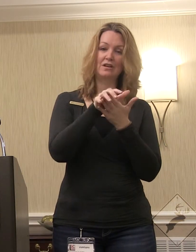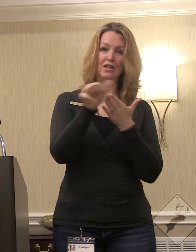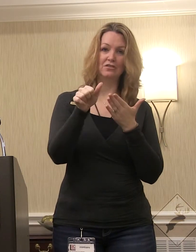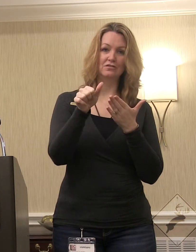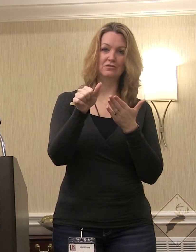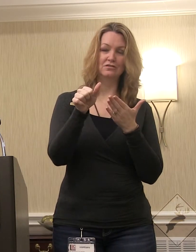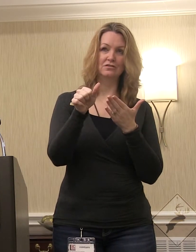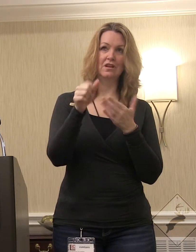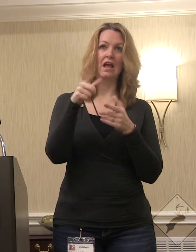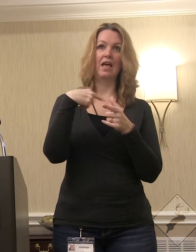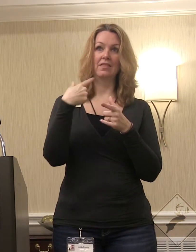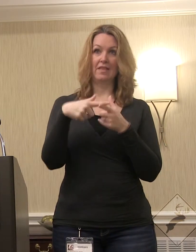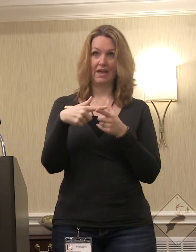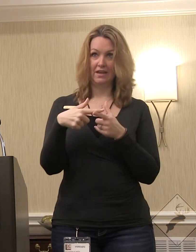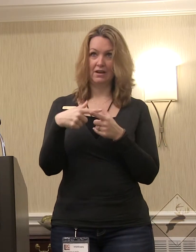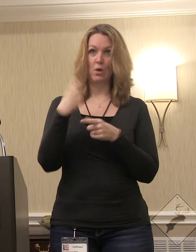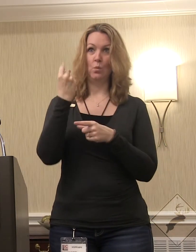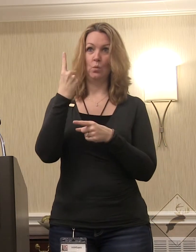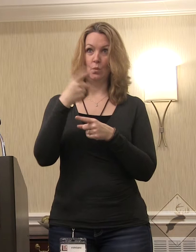we raised